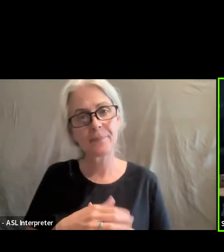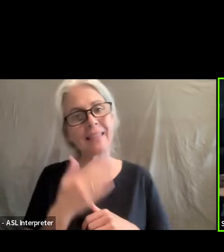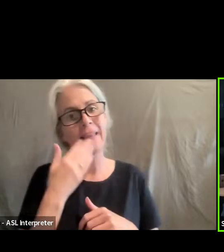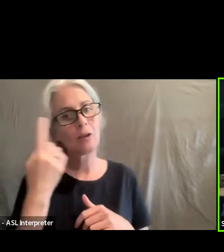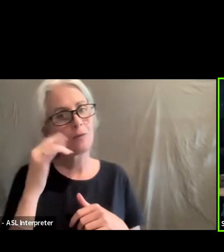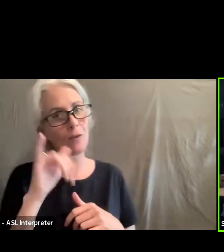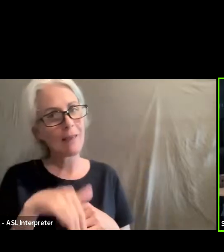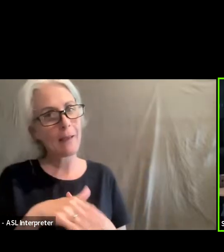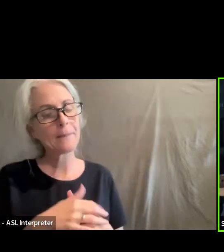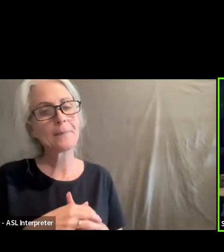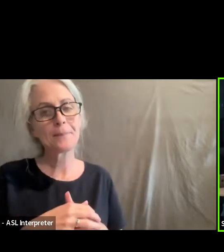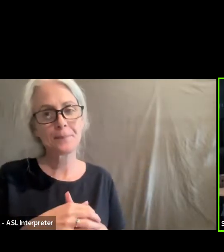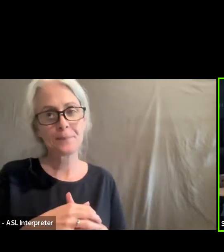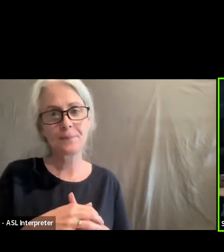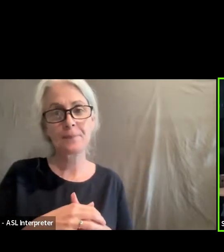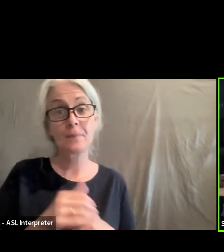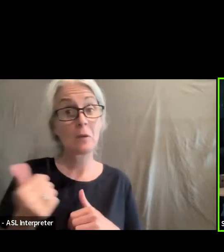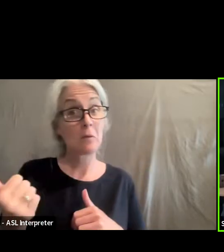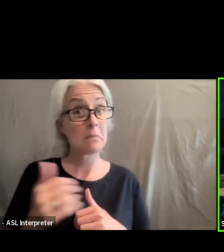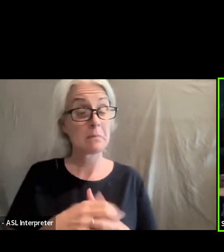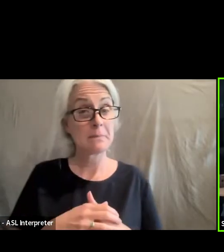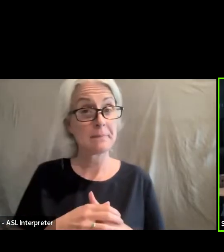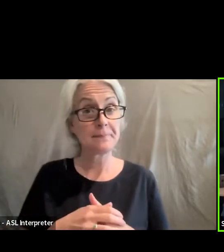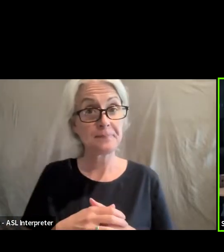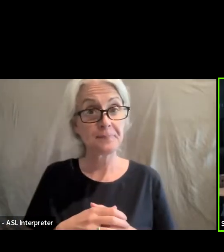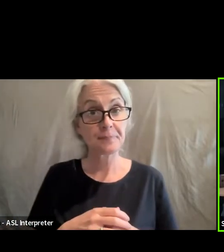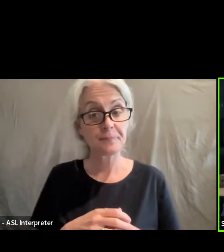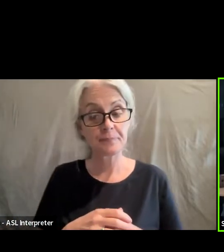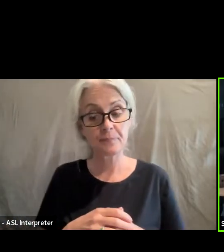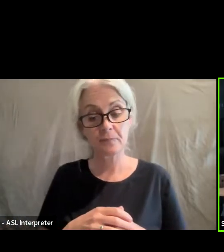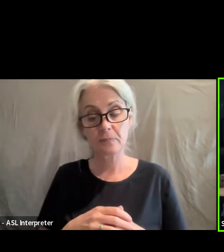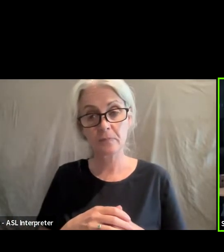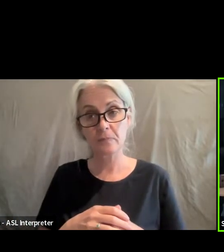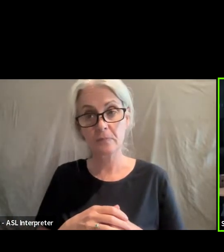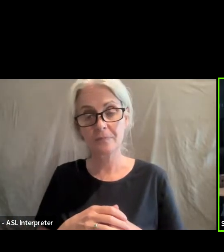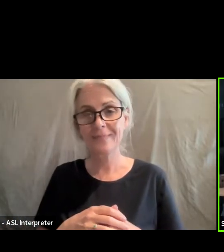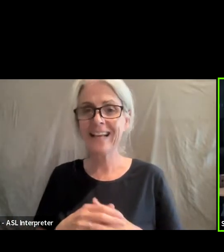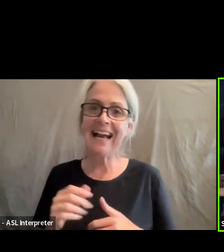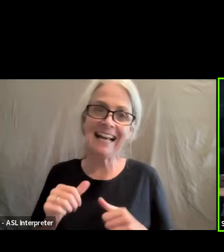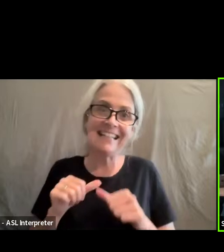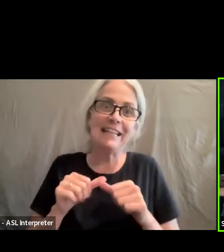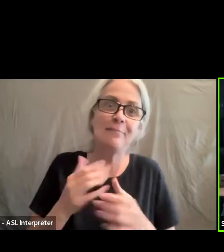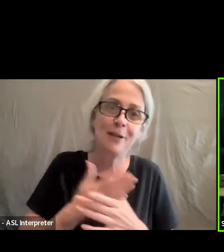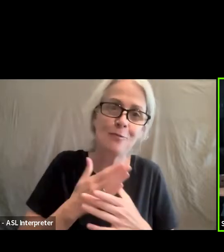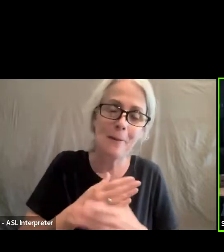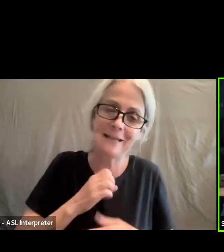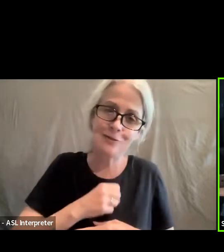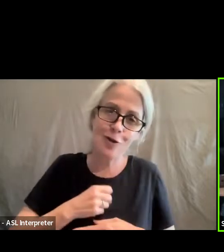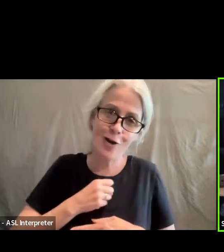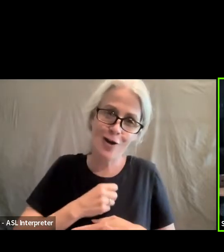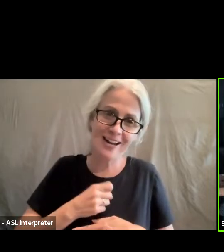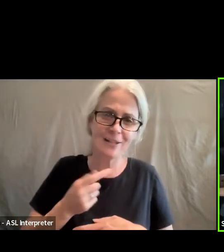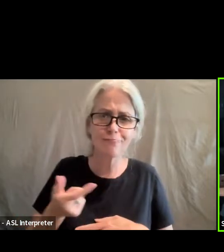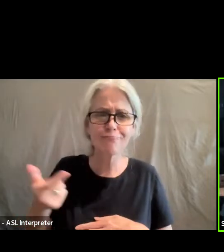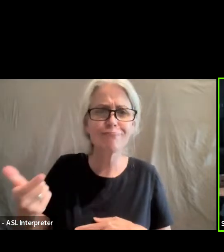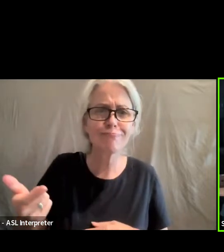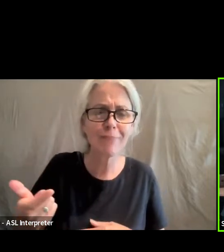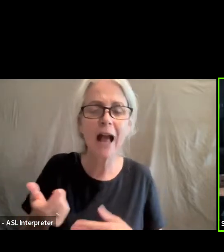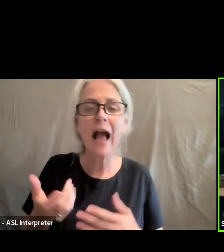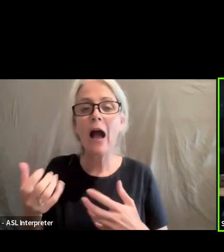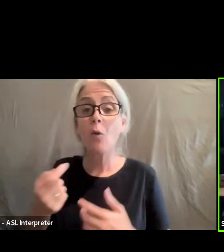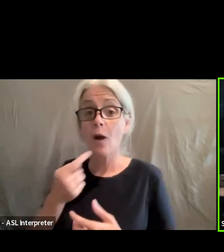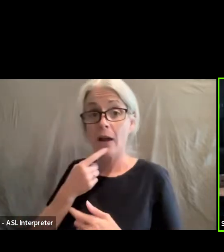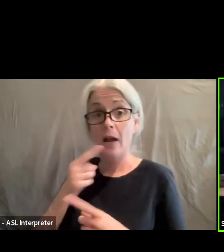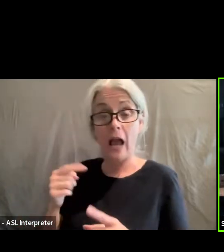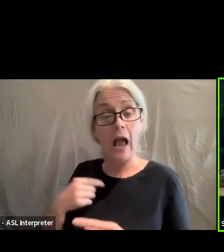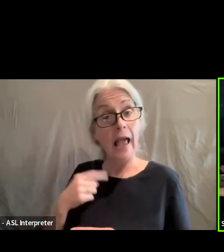that. Anybody else? Does anybody have any? Oh, sorry. I keep interrupting you. Did you say Totally something? fine. I was going I'm to just say, sorry. I